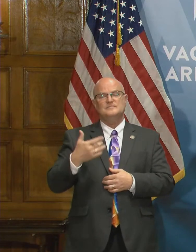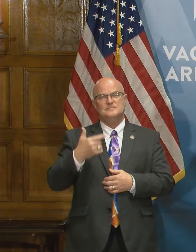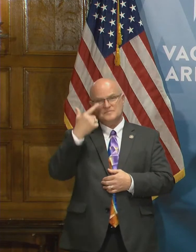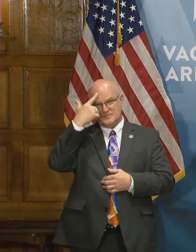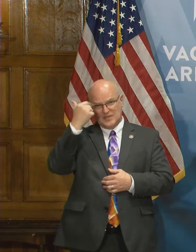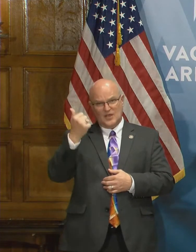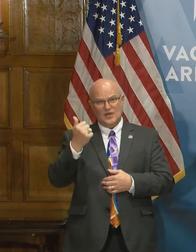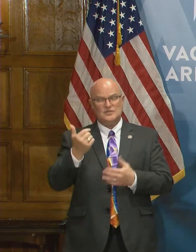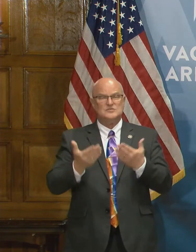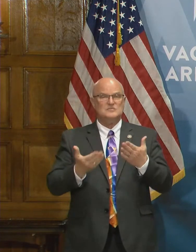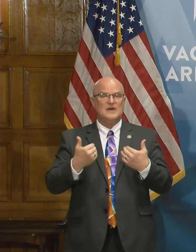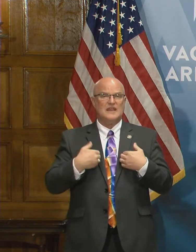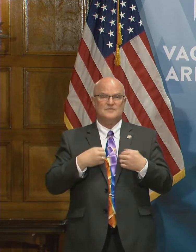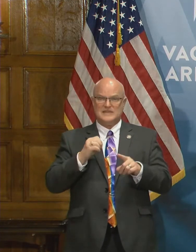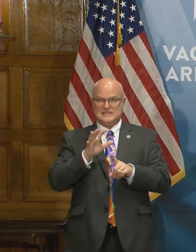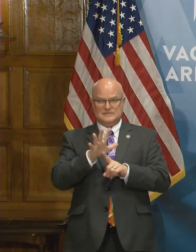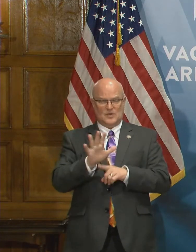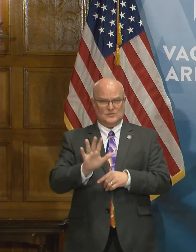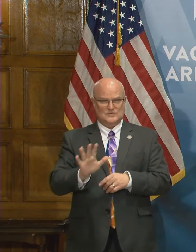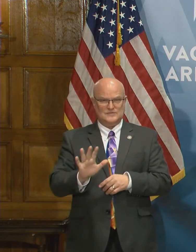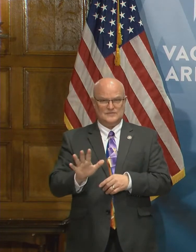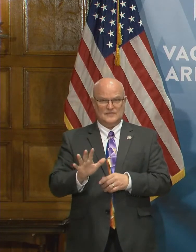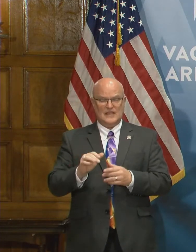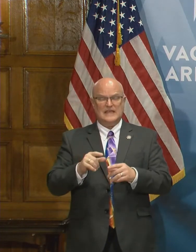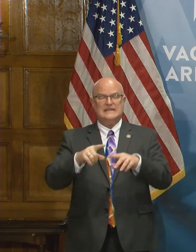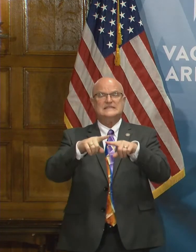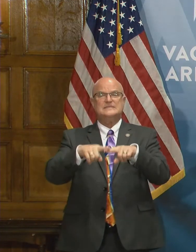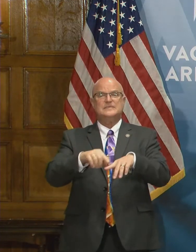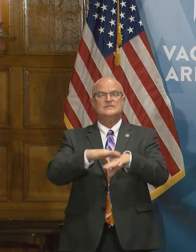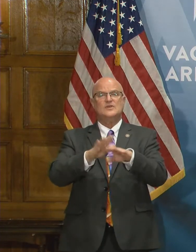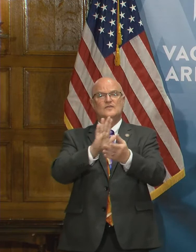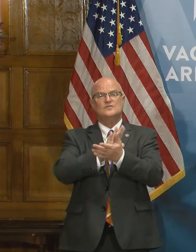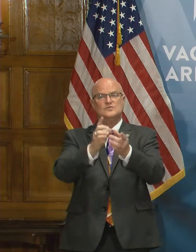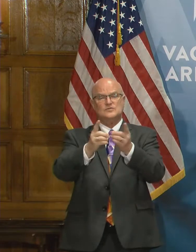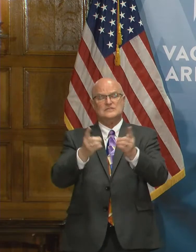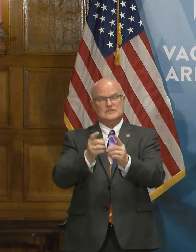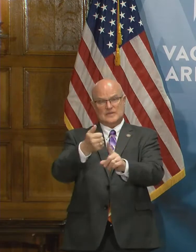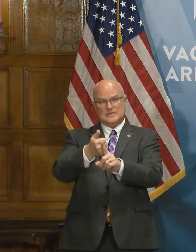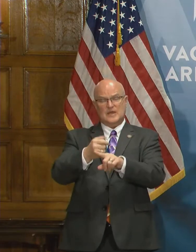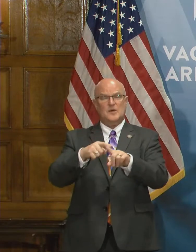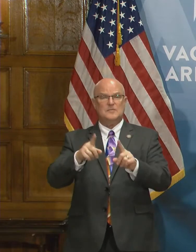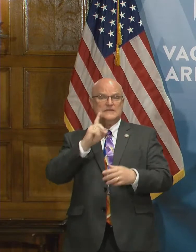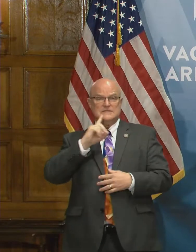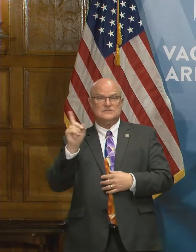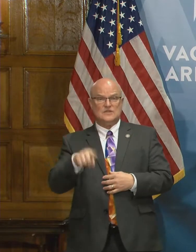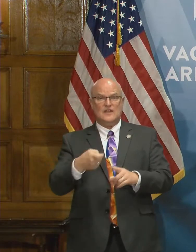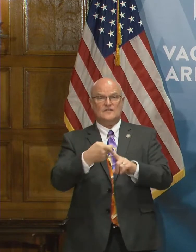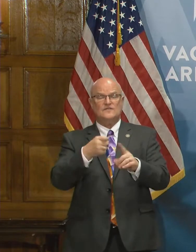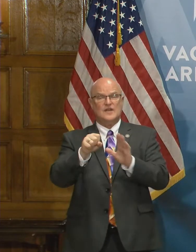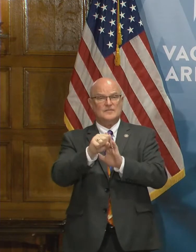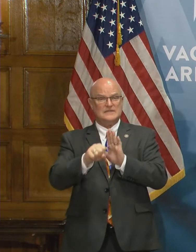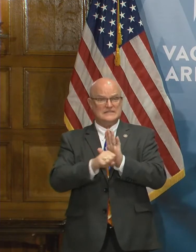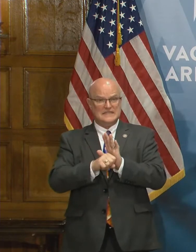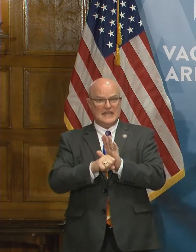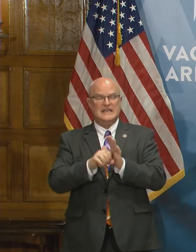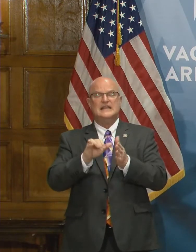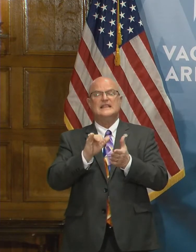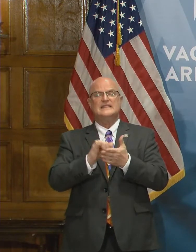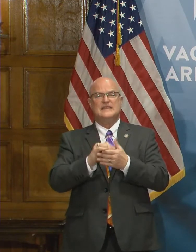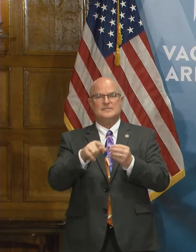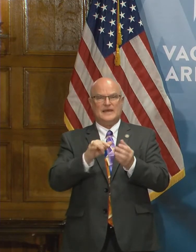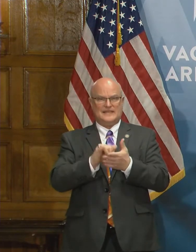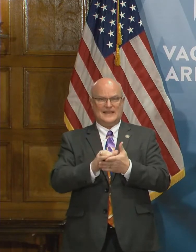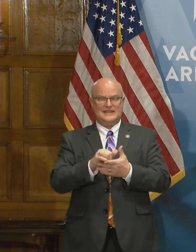simply because you might have been exposed. That is up to the local school district, but there's no directive from the states in that